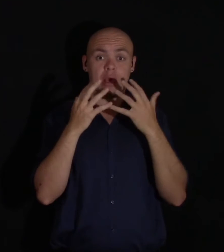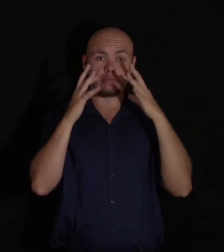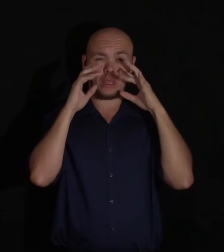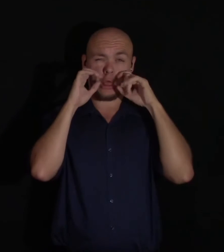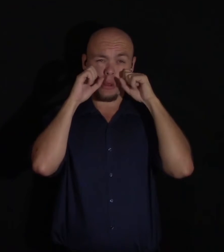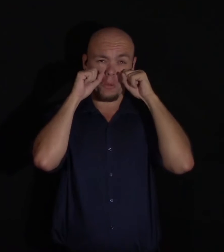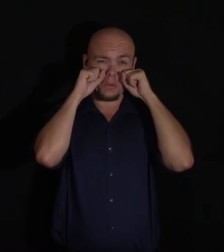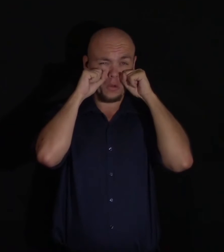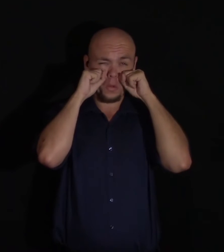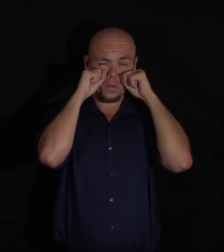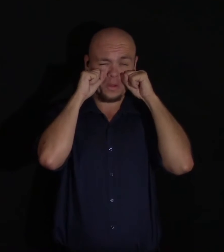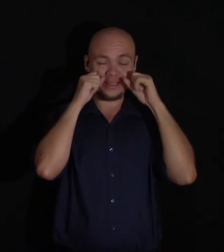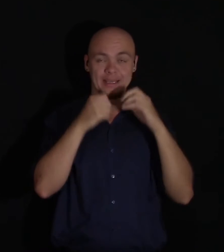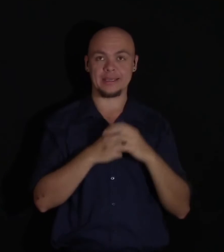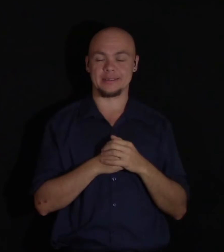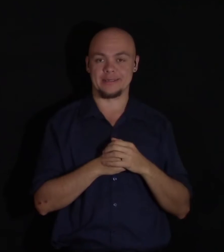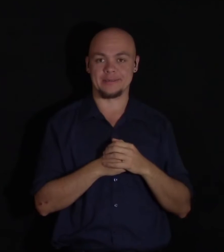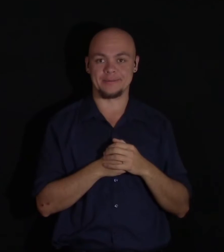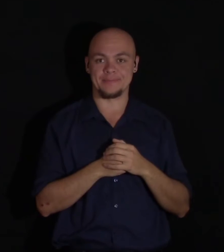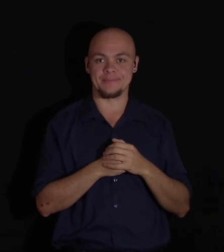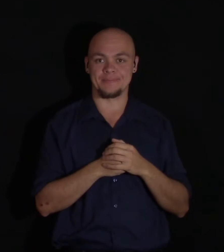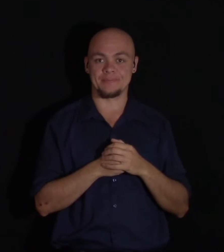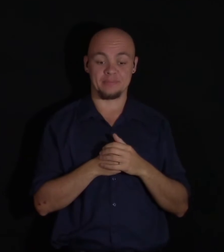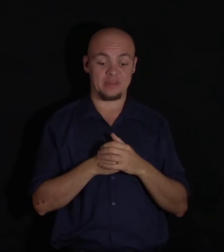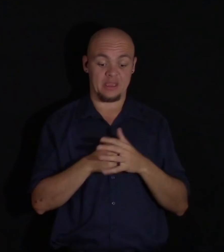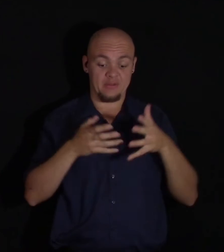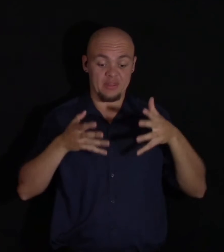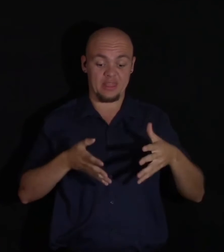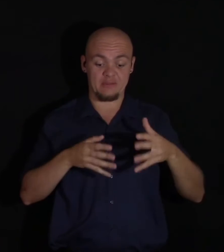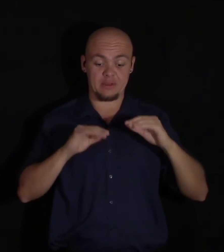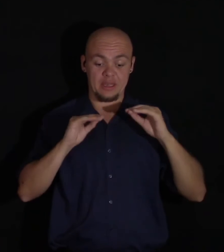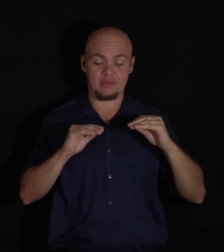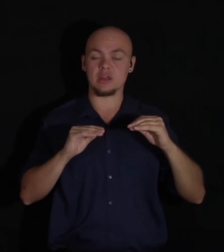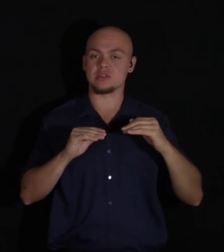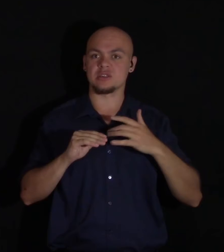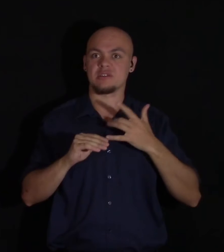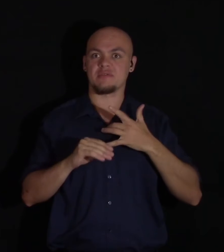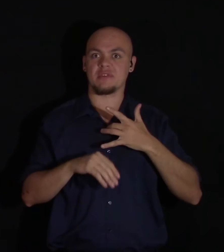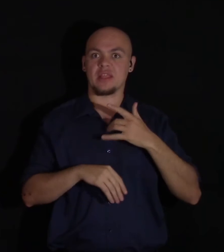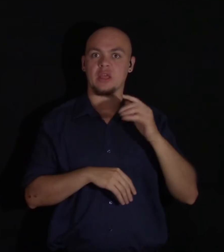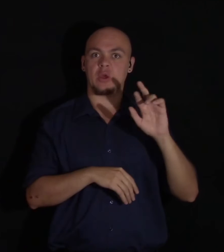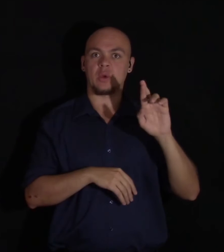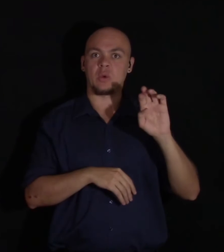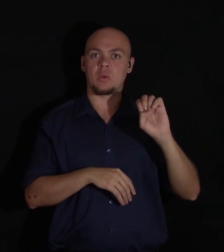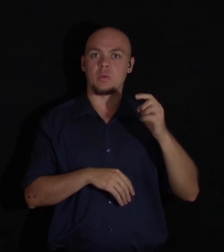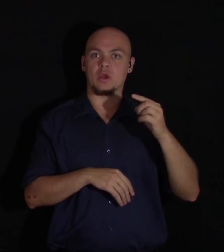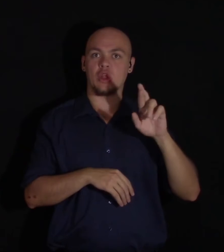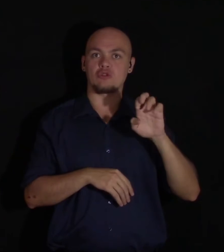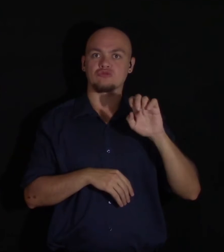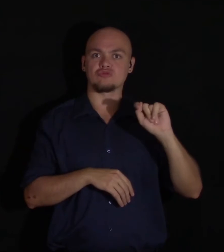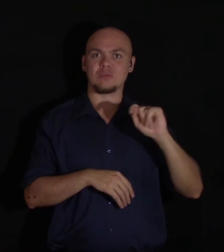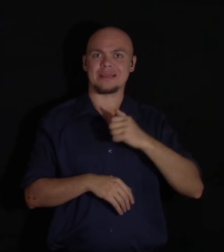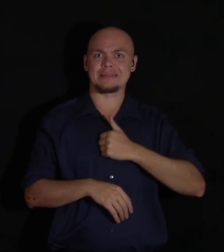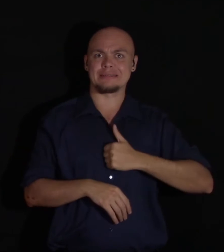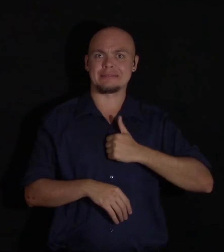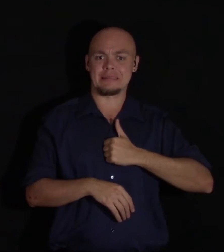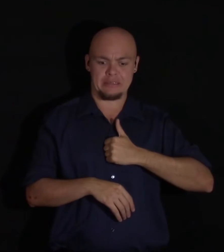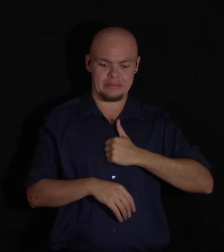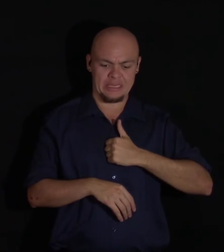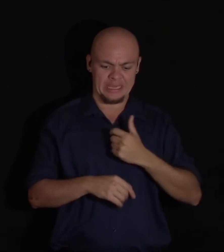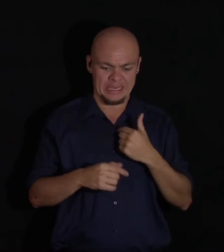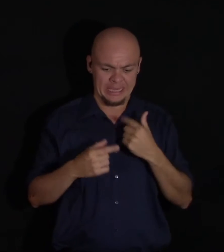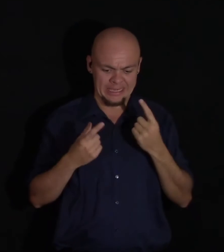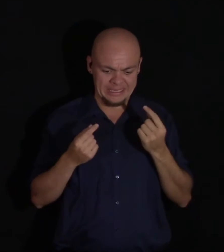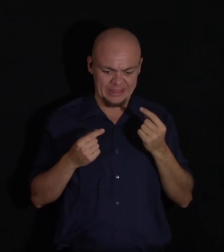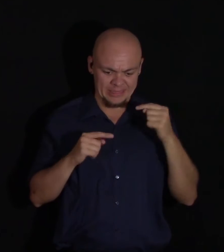face. I felt like I had nothing left but a strong sense of regret. Why have I done this to